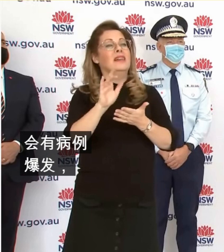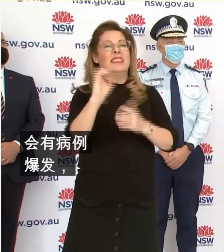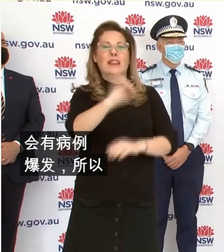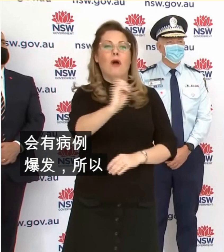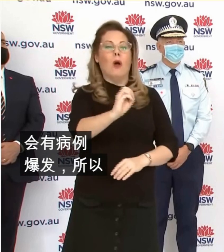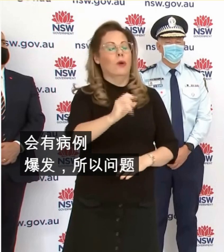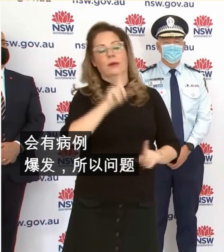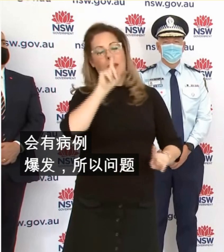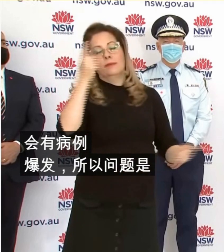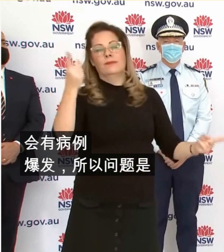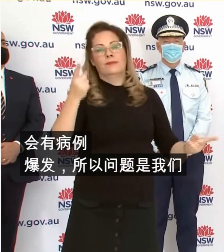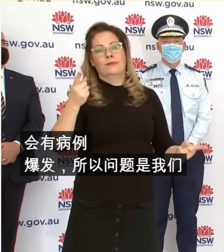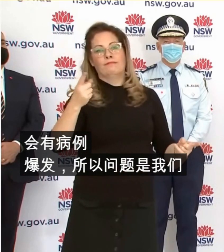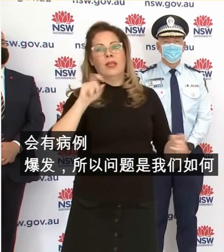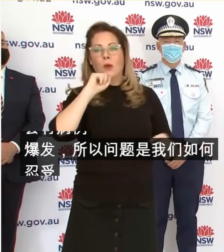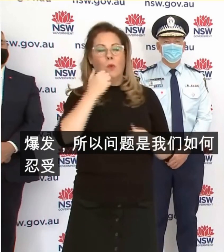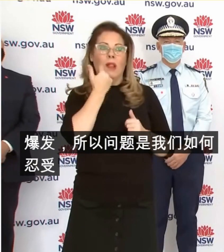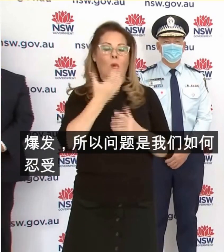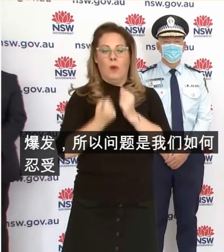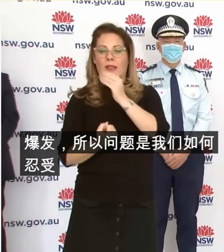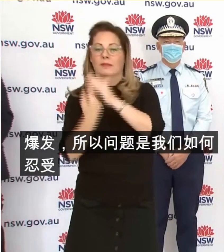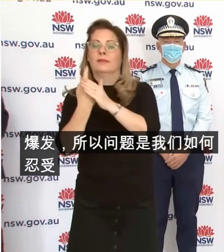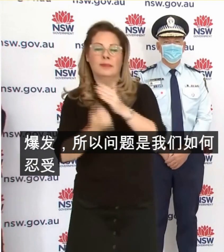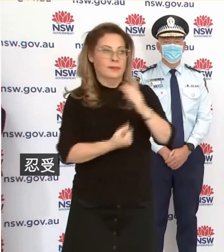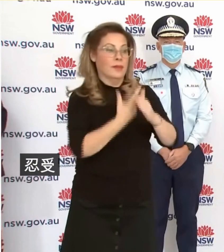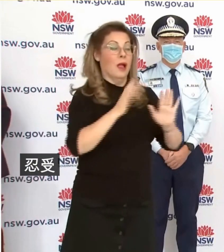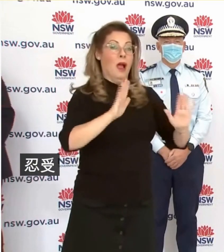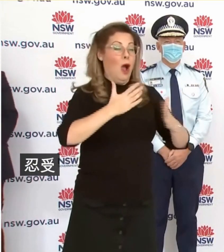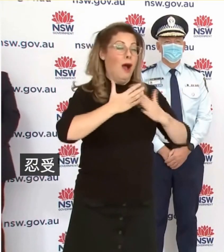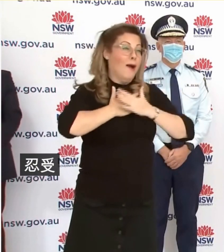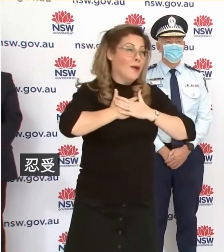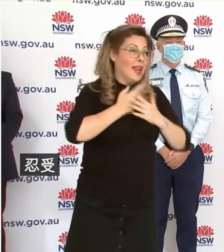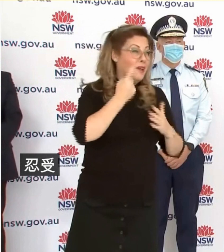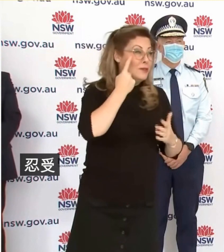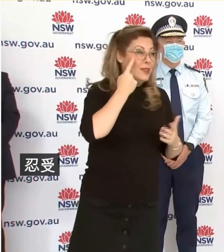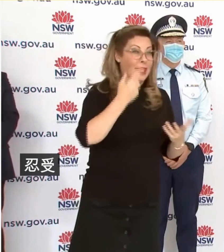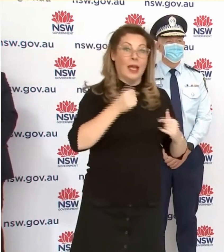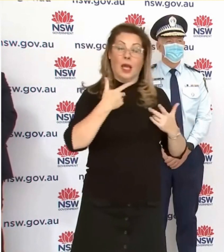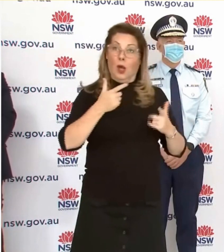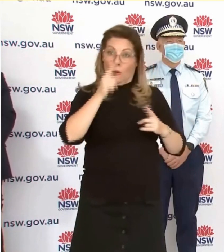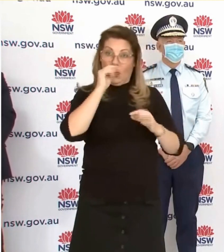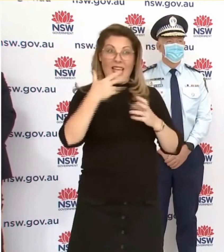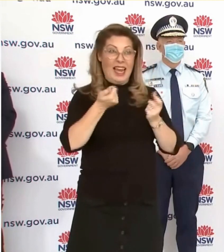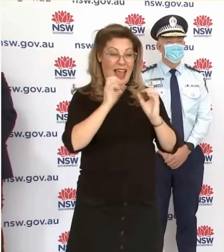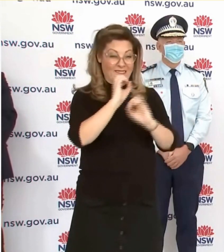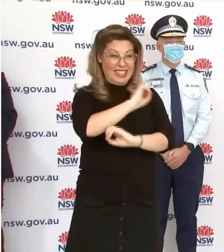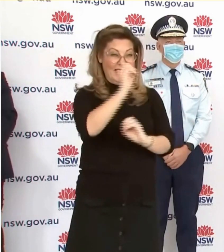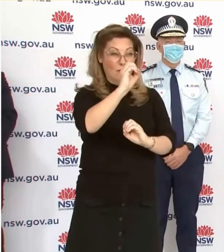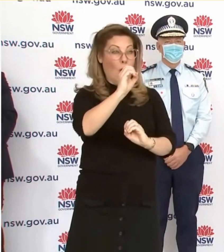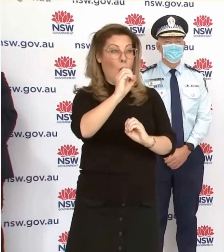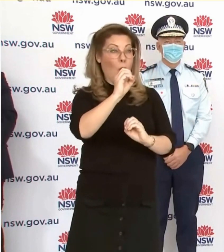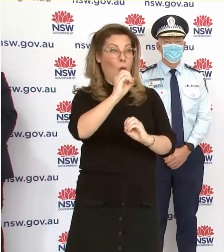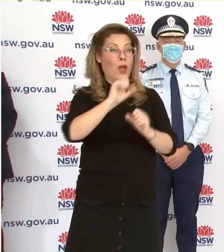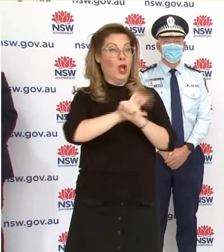cases, there will be outbreaks. So the question is, how do we live with it? I would love to have a situation where we had 0 cases of community